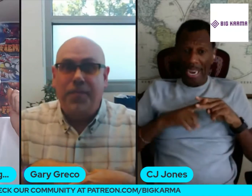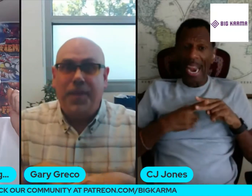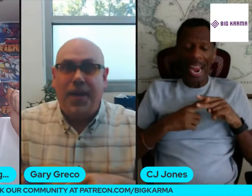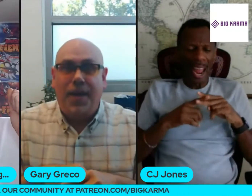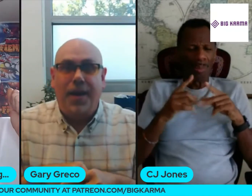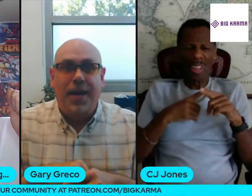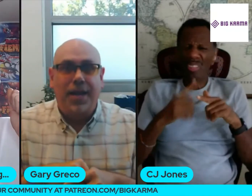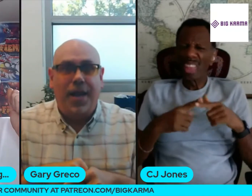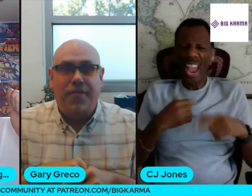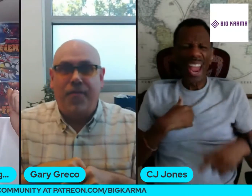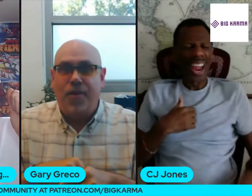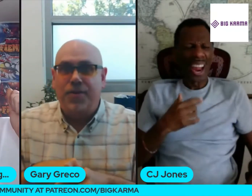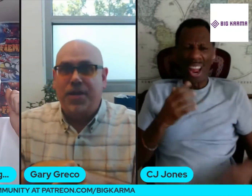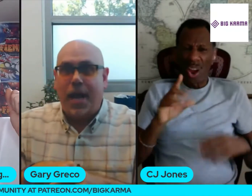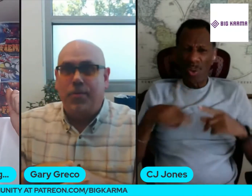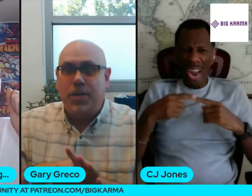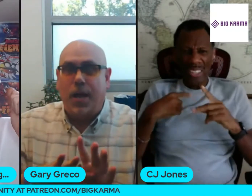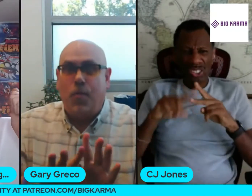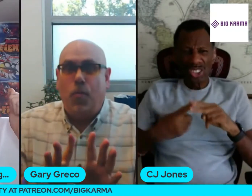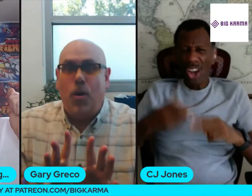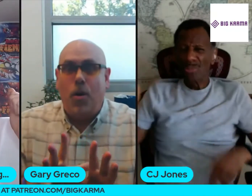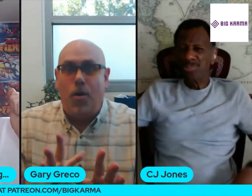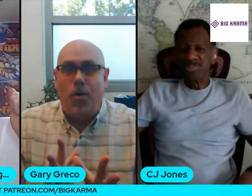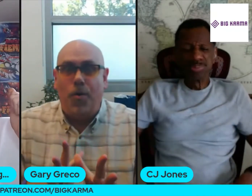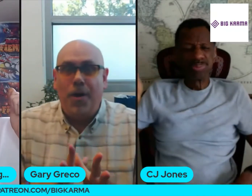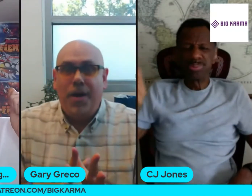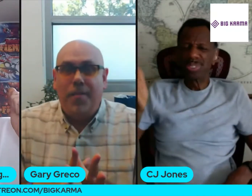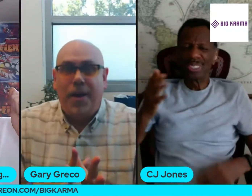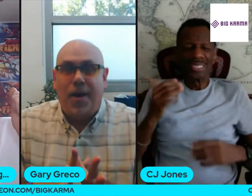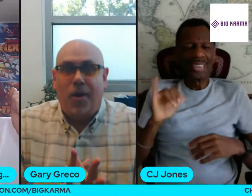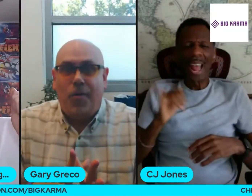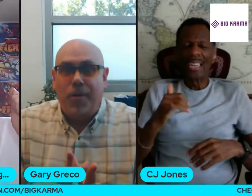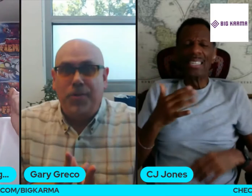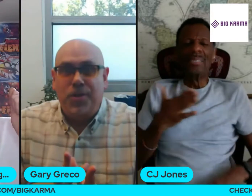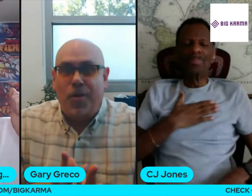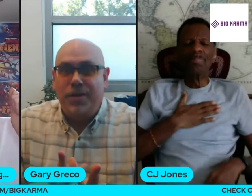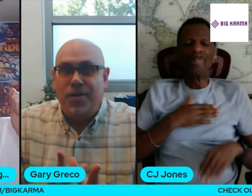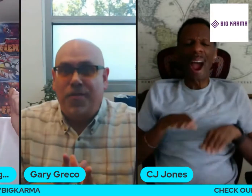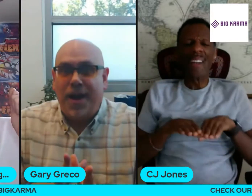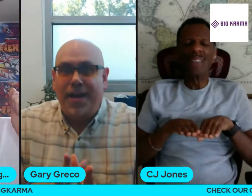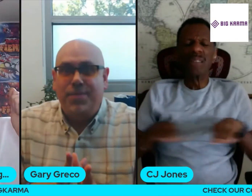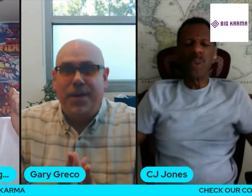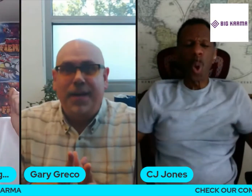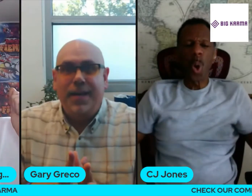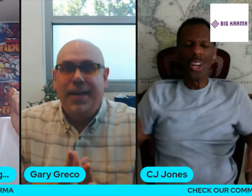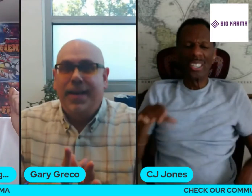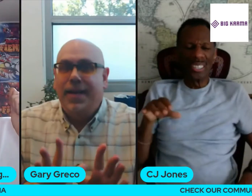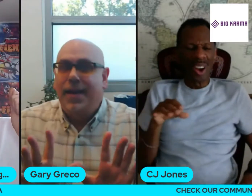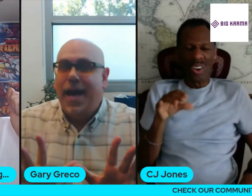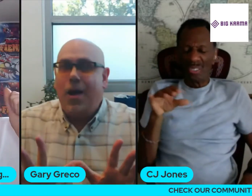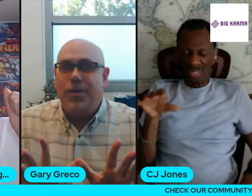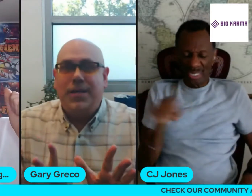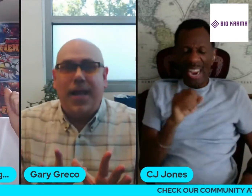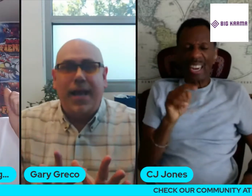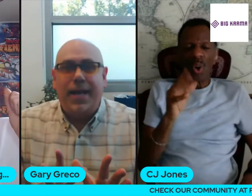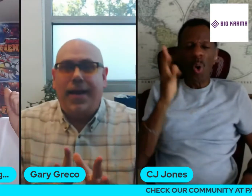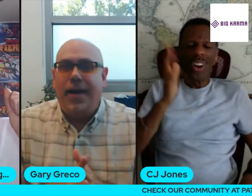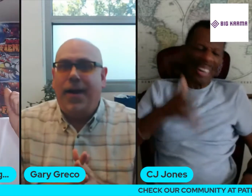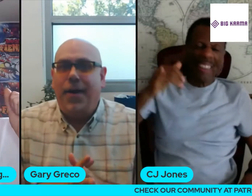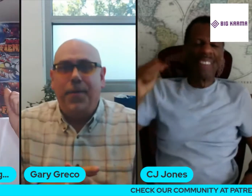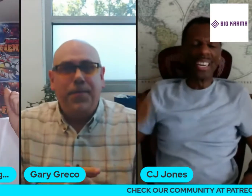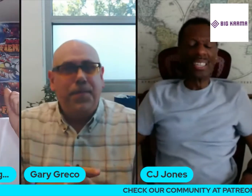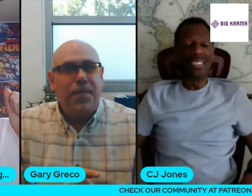Oh, at first I was like, whoa, my heart rate was going so fast. But now it's